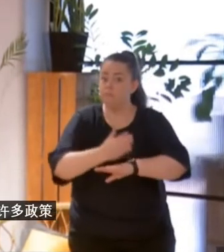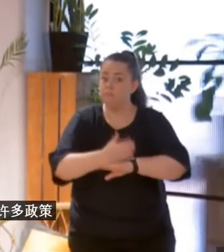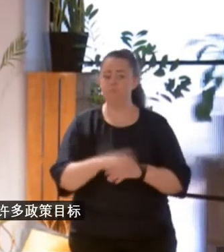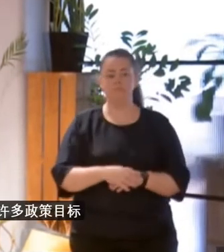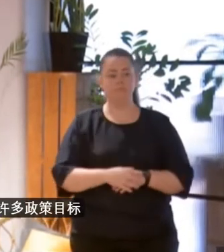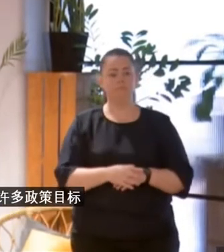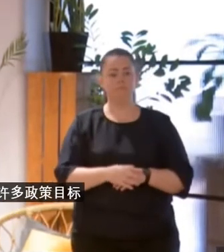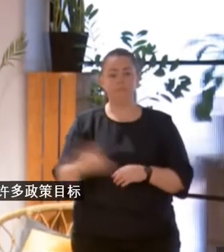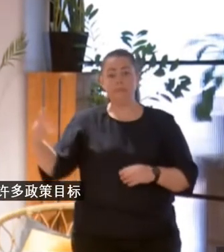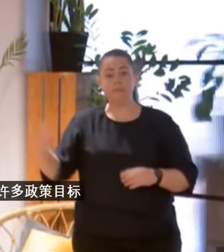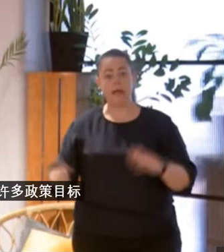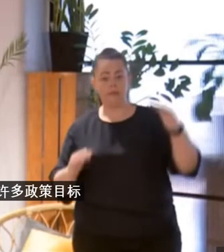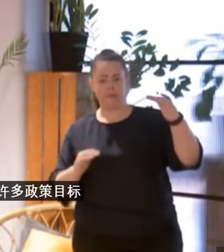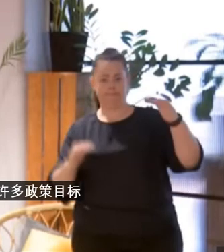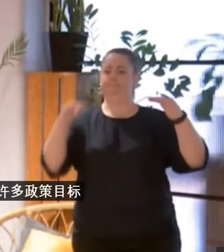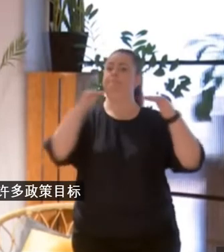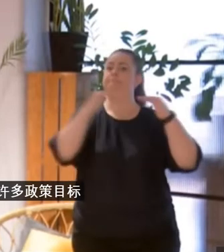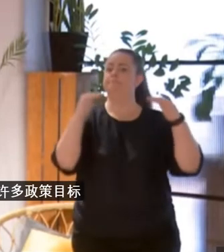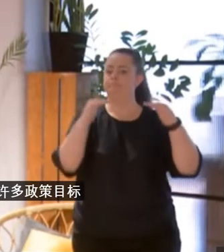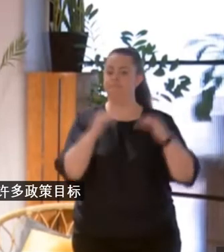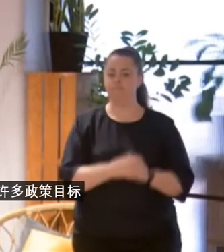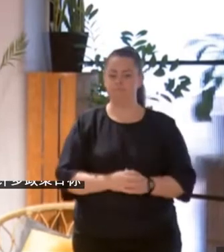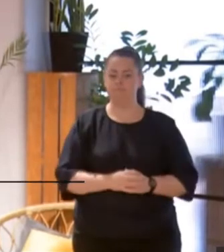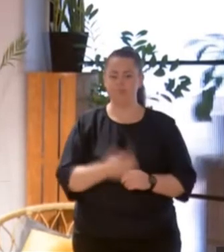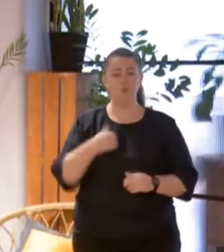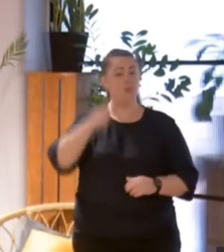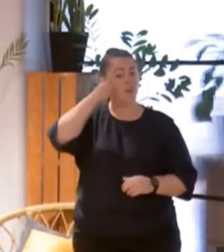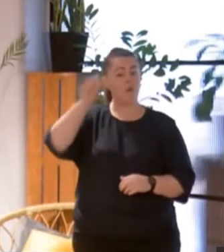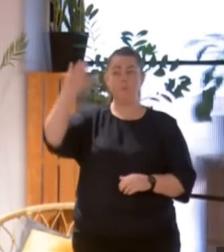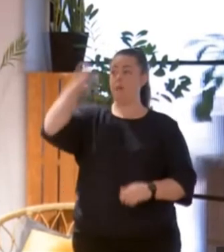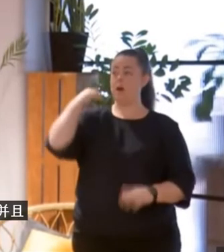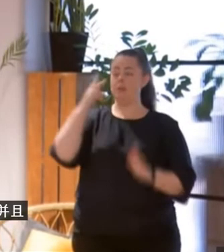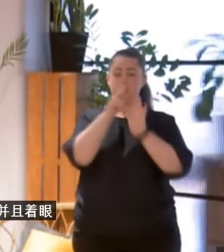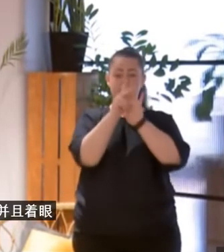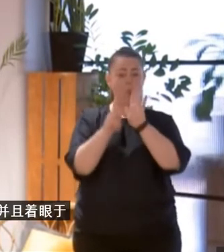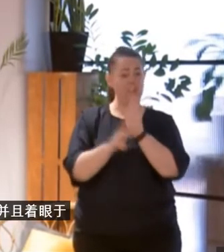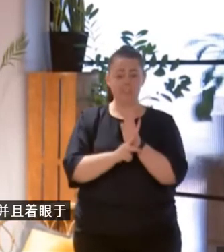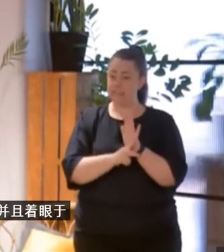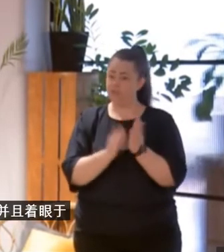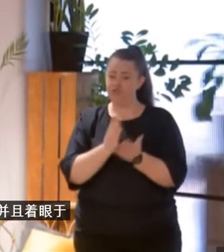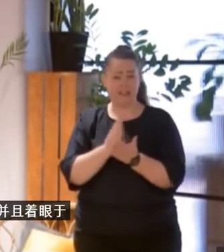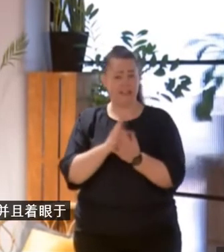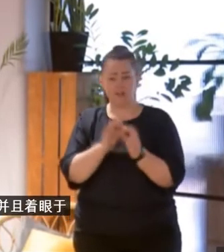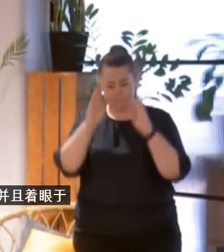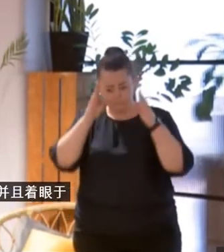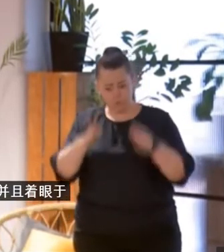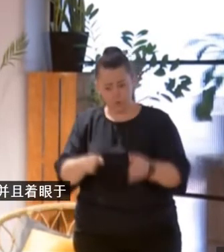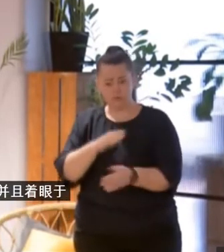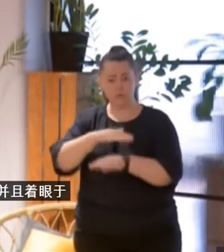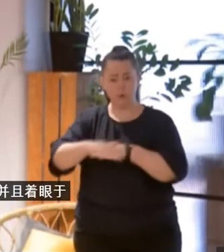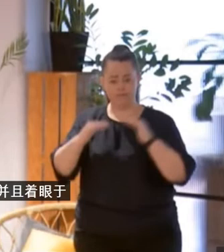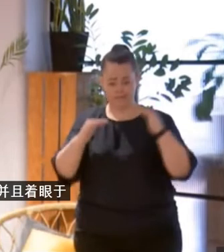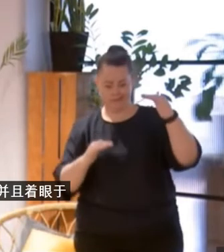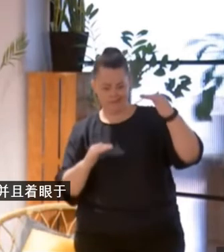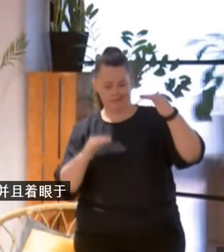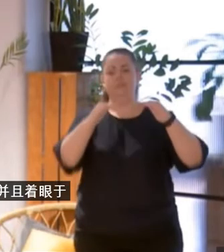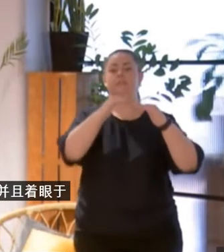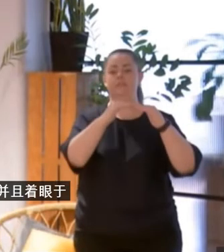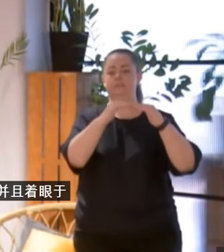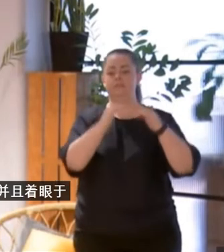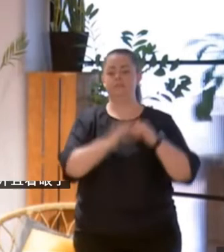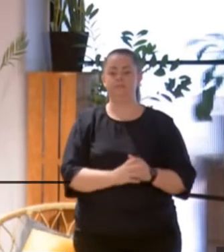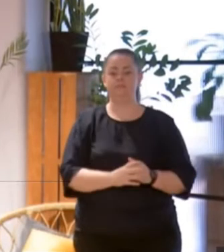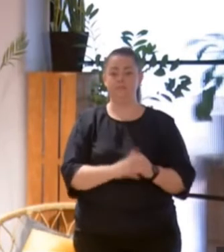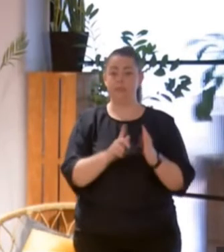that we've had over the past are not set for where we are today. And looking at areas like